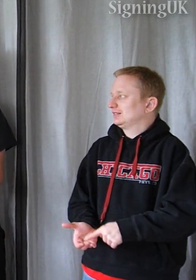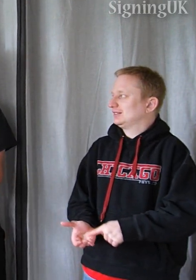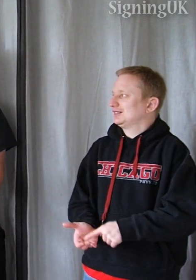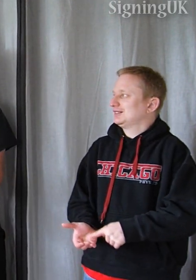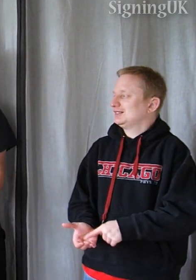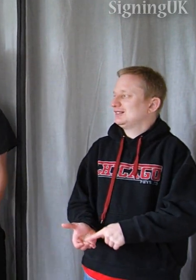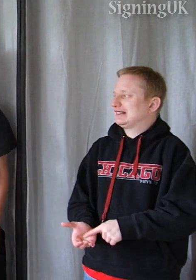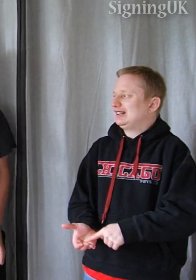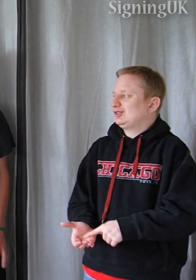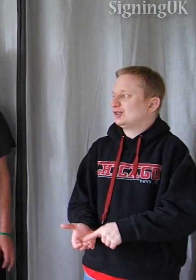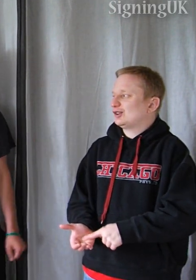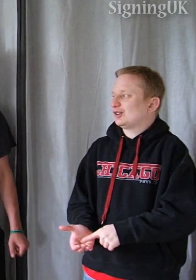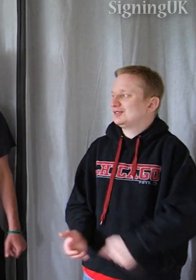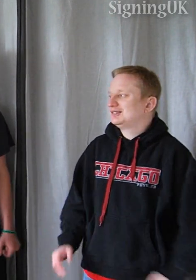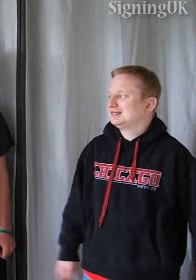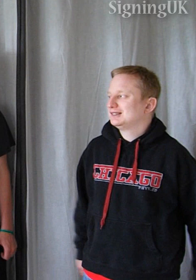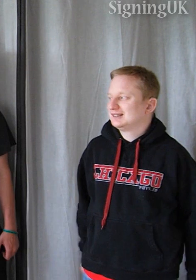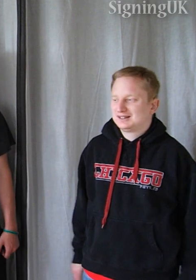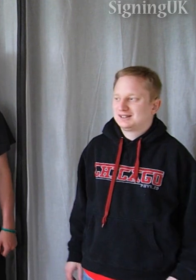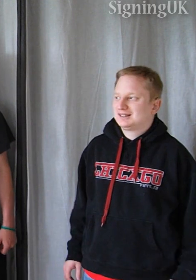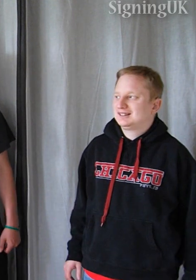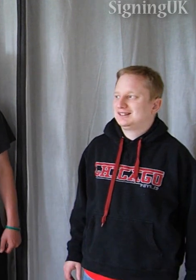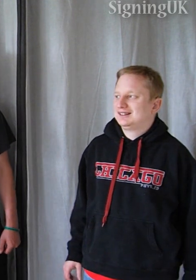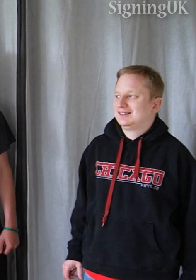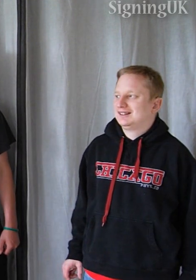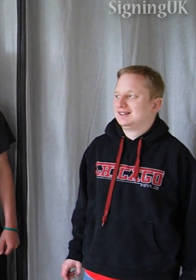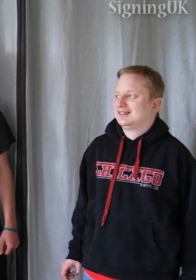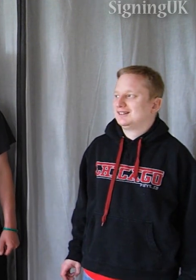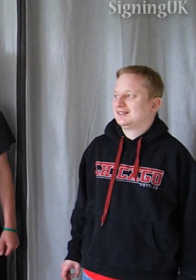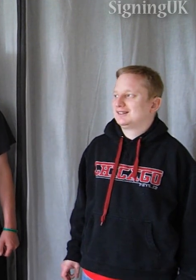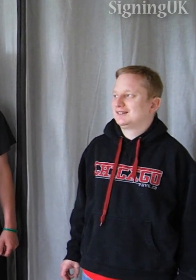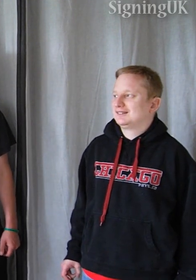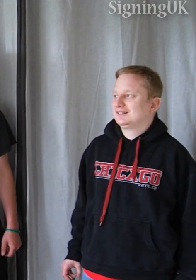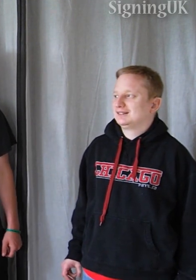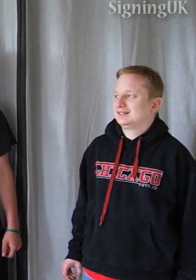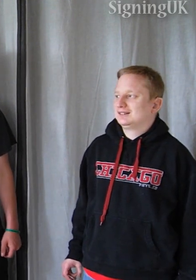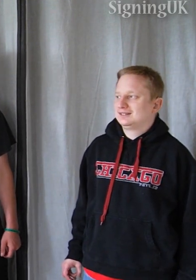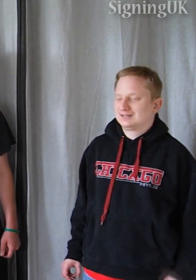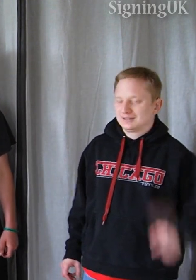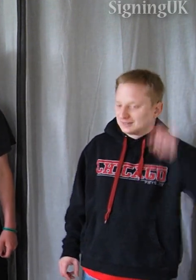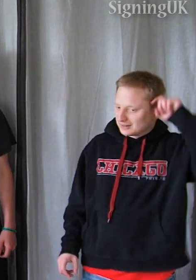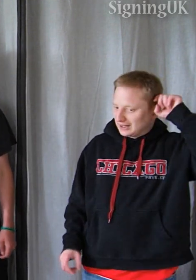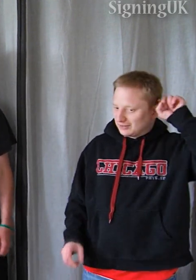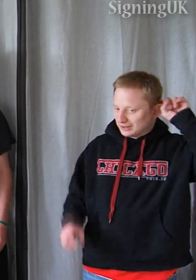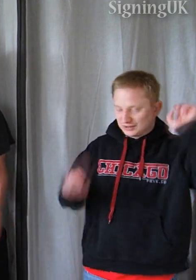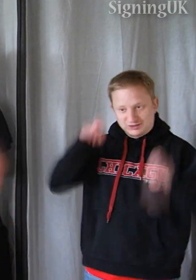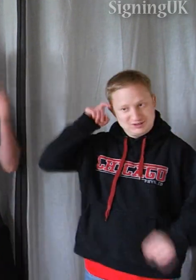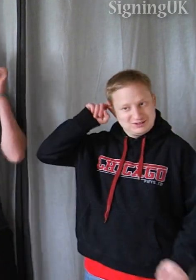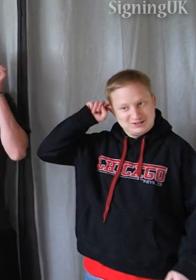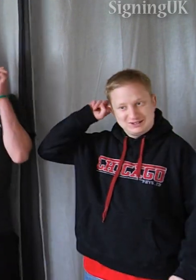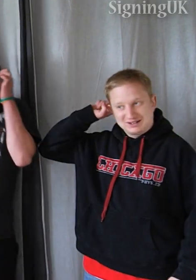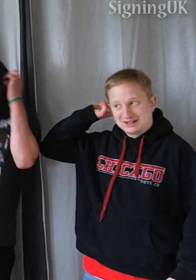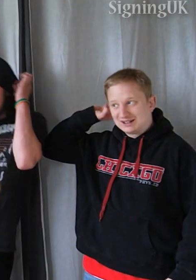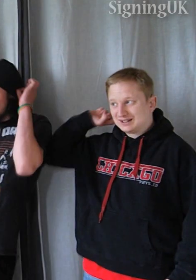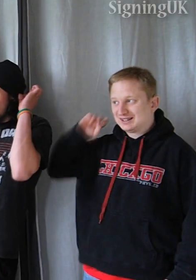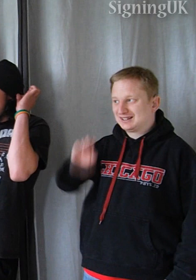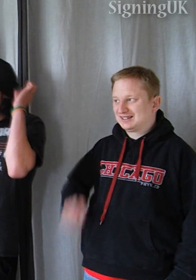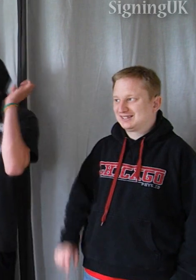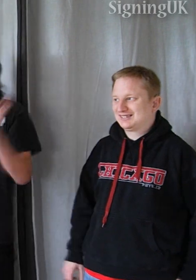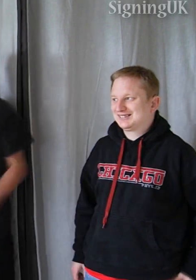Medication. Medication. Hey, Dean, how do you say hearing aids? Hearing aids. Hearing aids.